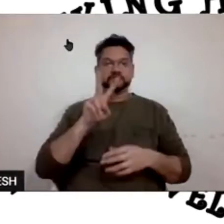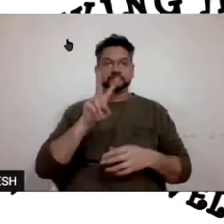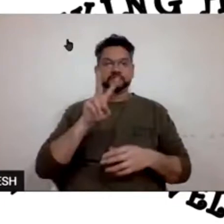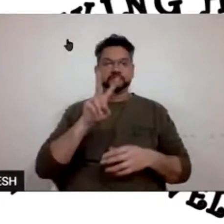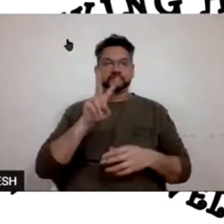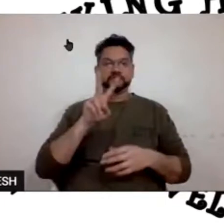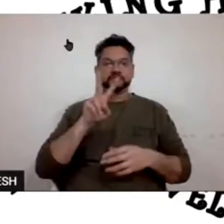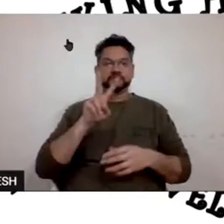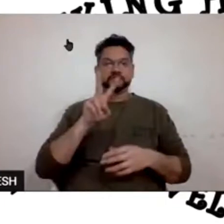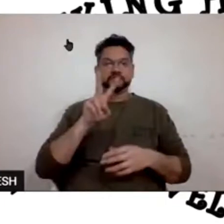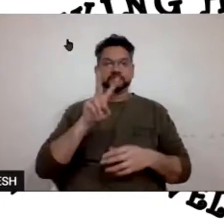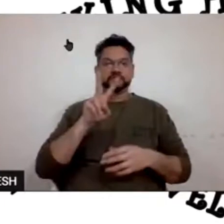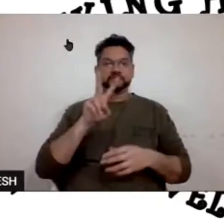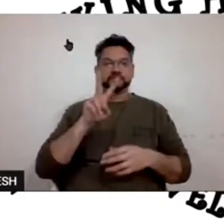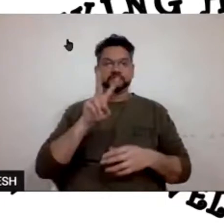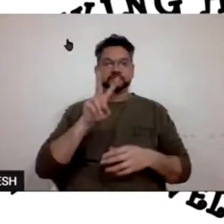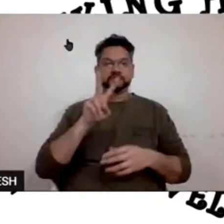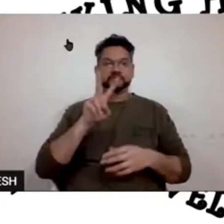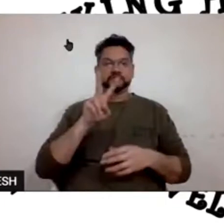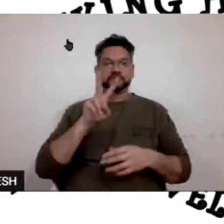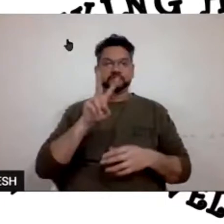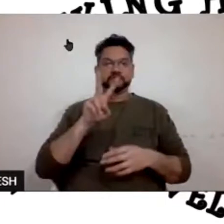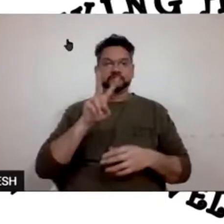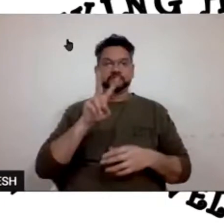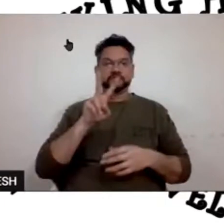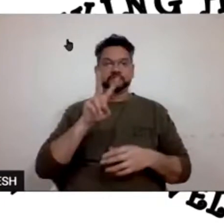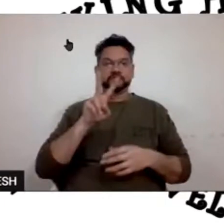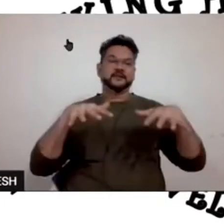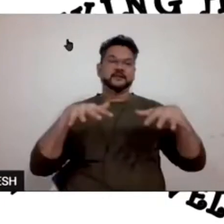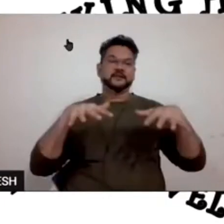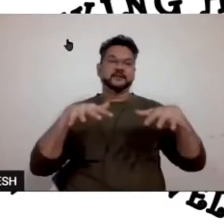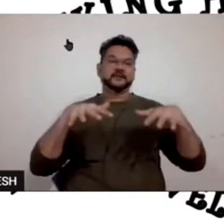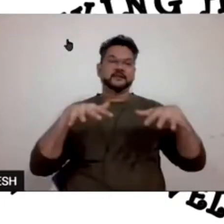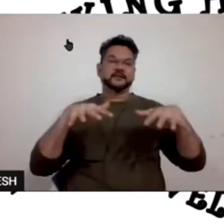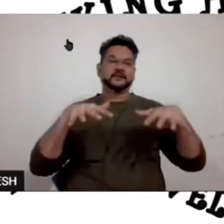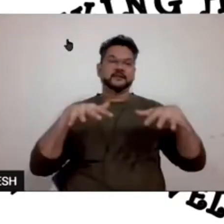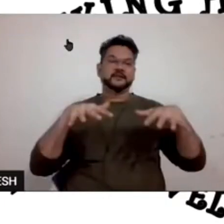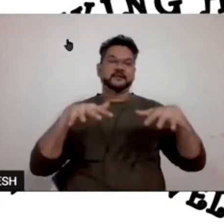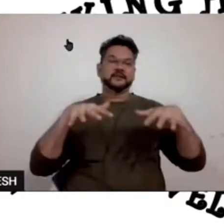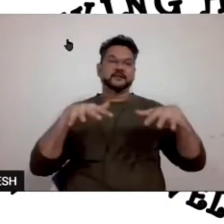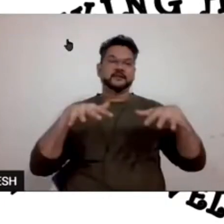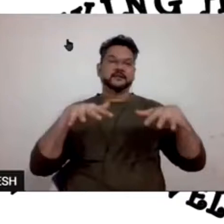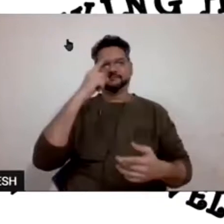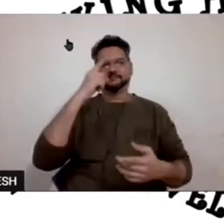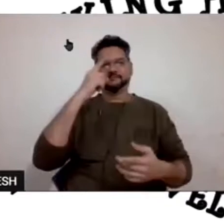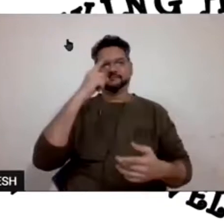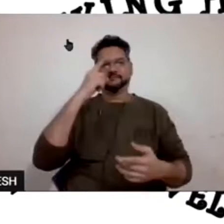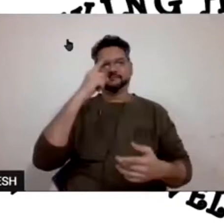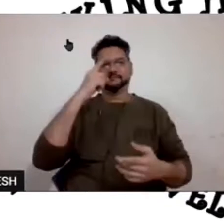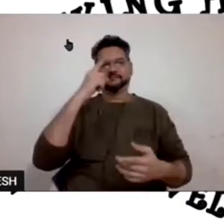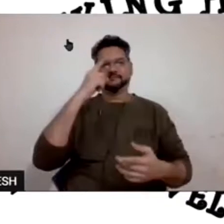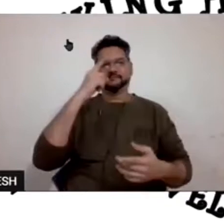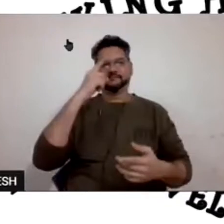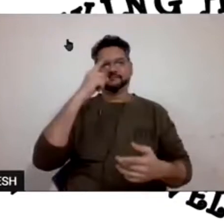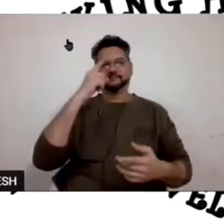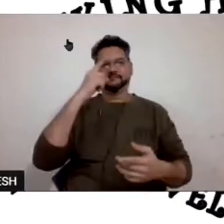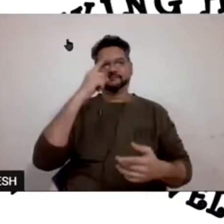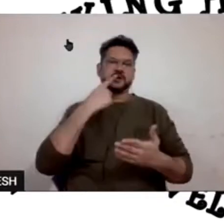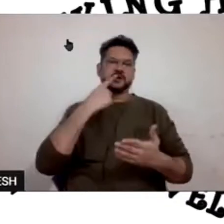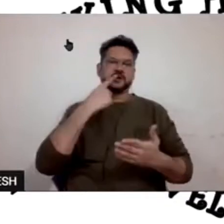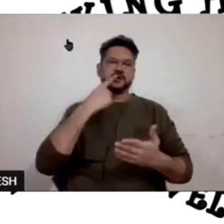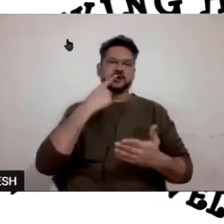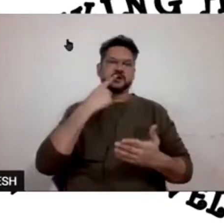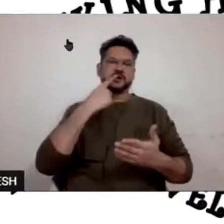Assembly adopted the Resolution 47/3 to mark this day. But